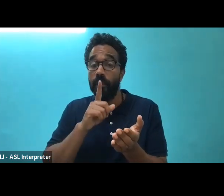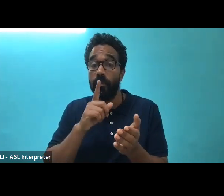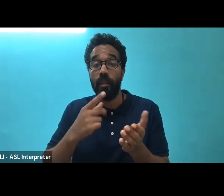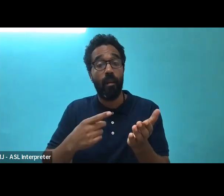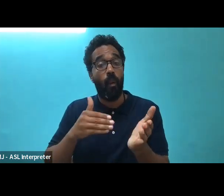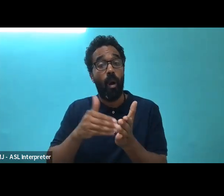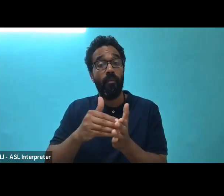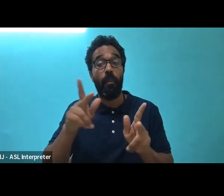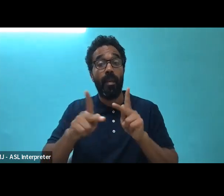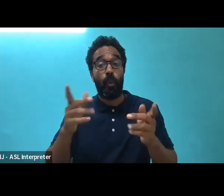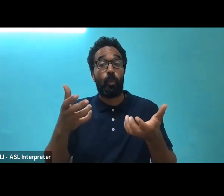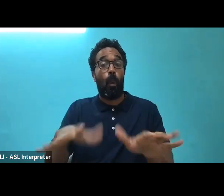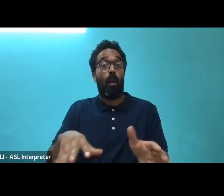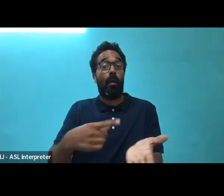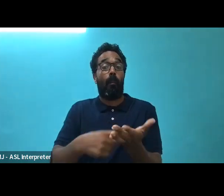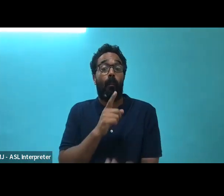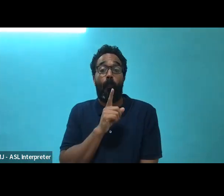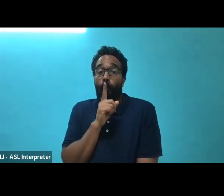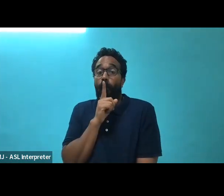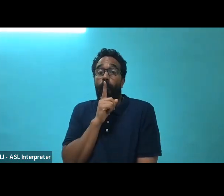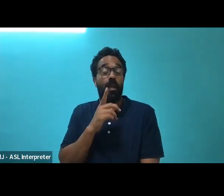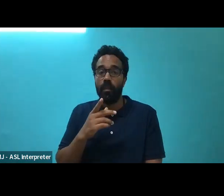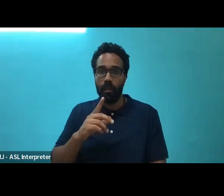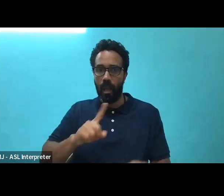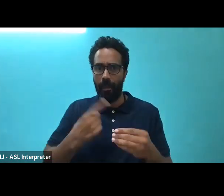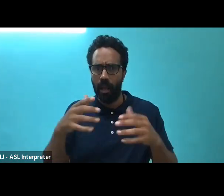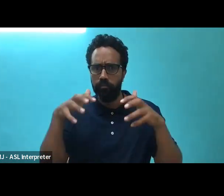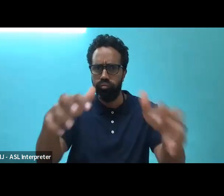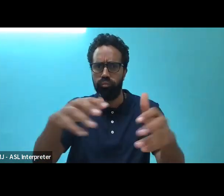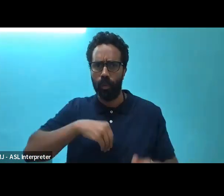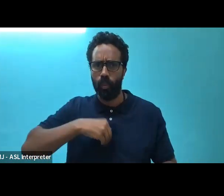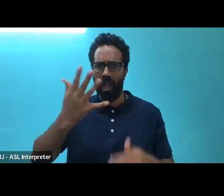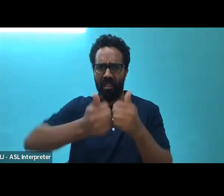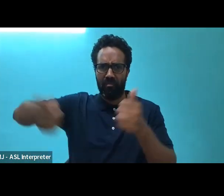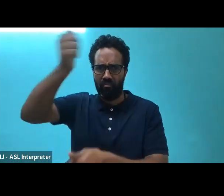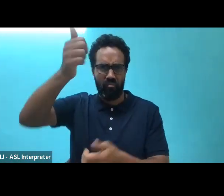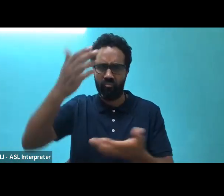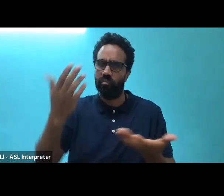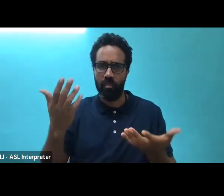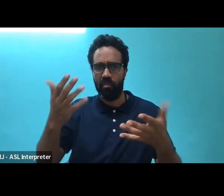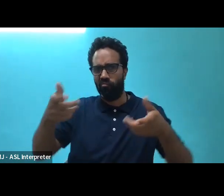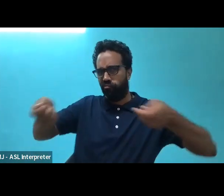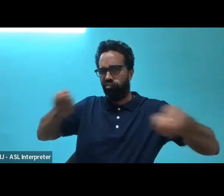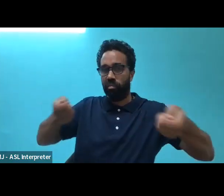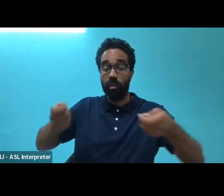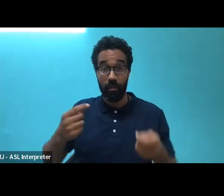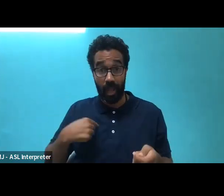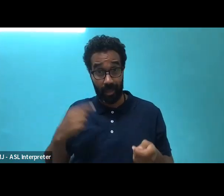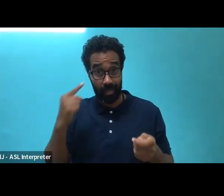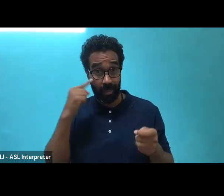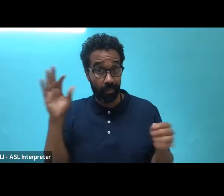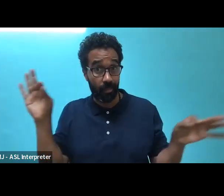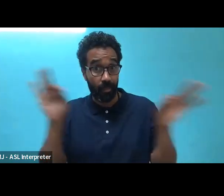white people. And you can argue or dissect why that is, but I think it's incumbent upon us when we talk